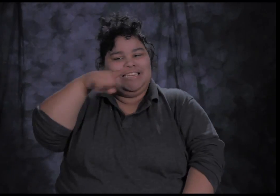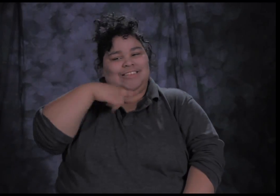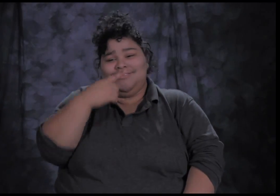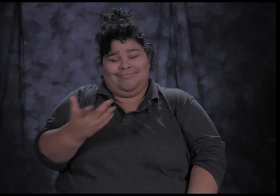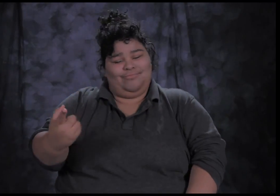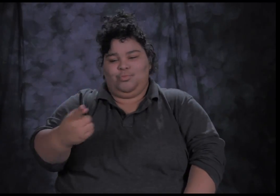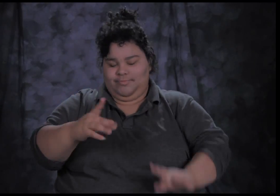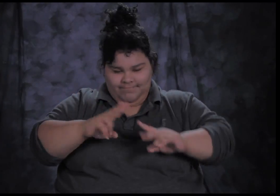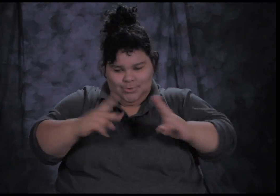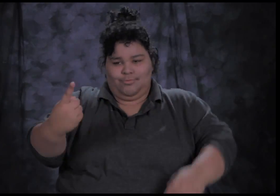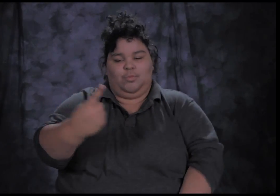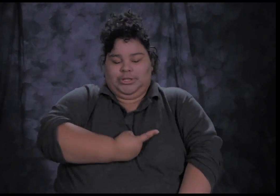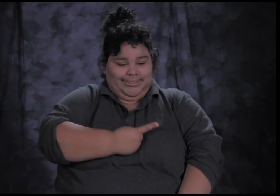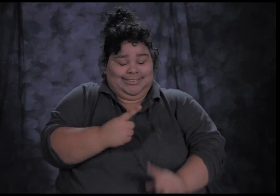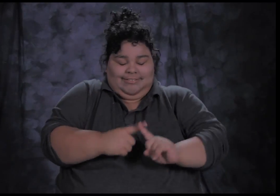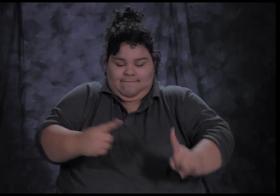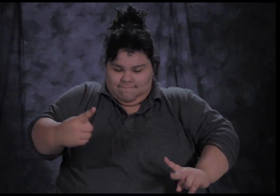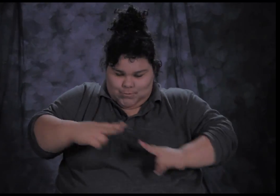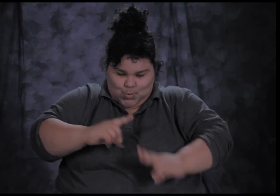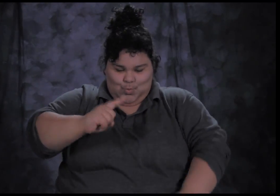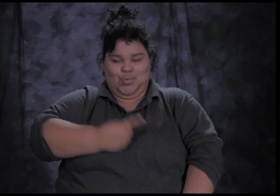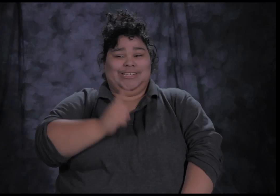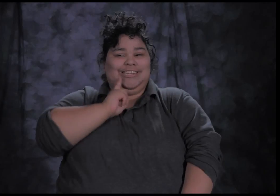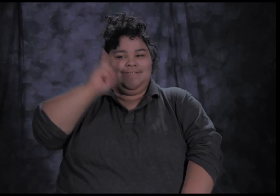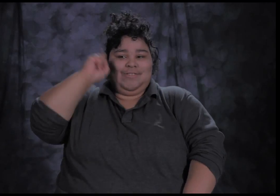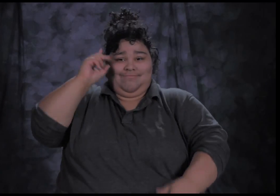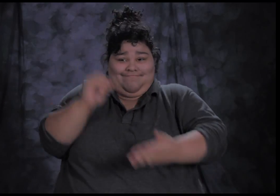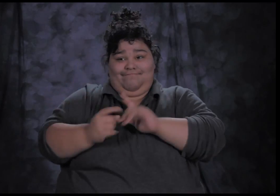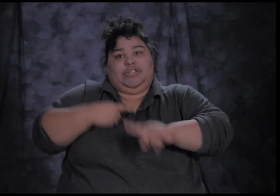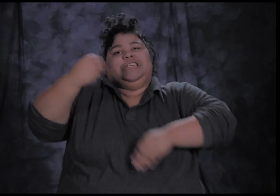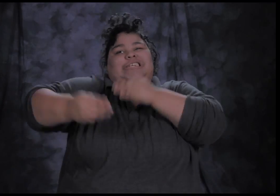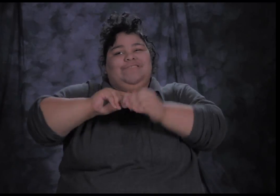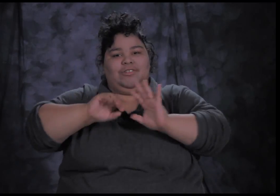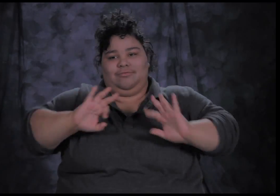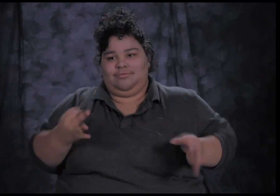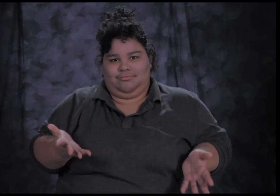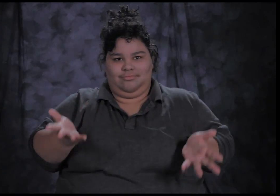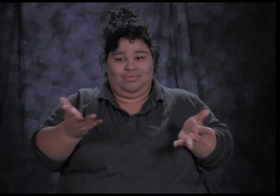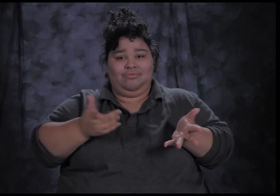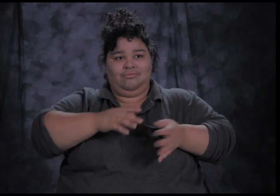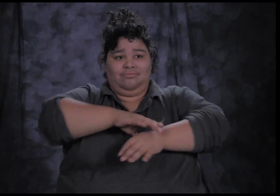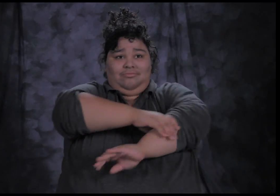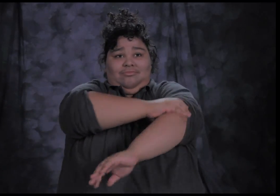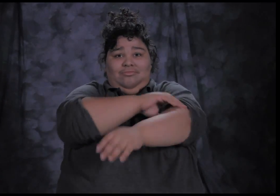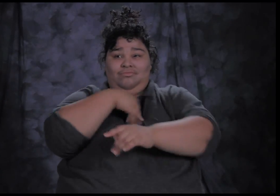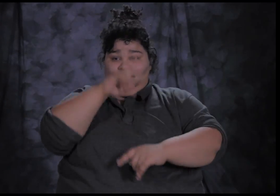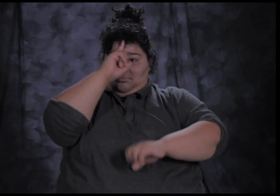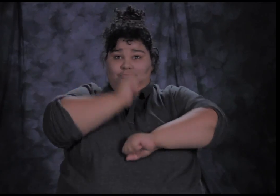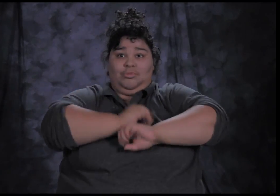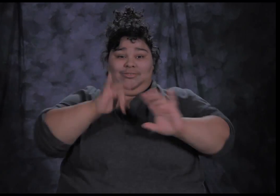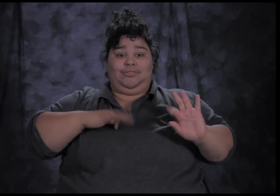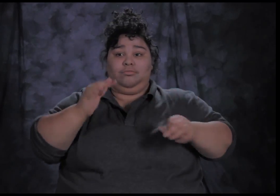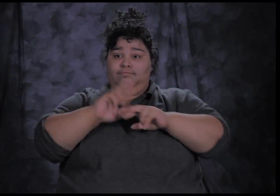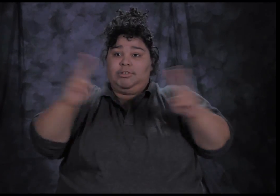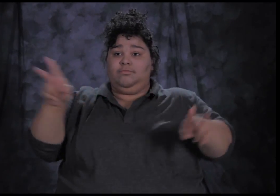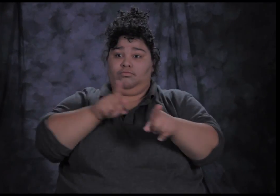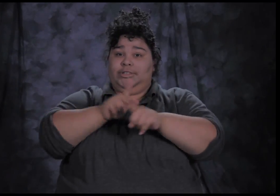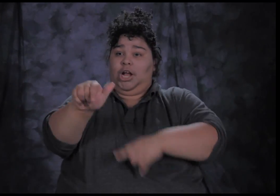I have this huge family, all these hearing people, and I'm the only one who's deaf. Nobody in my family